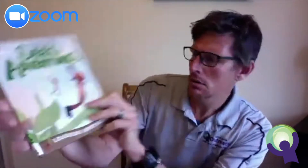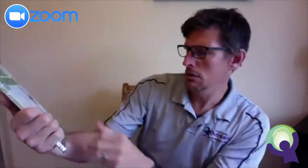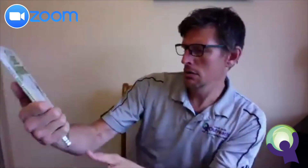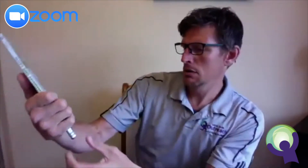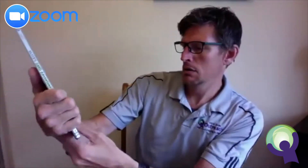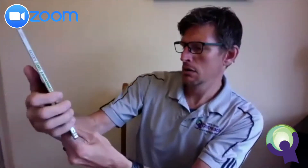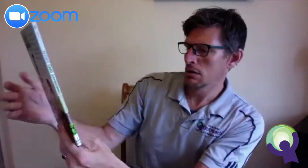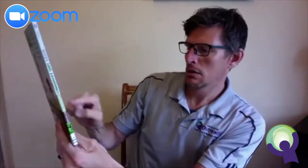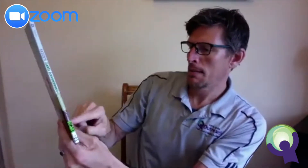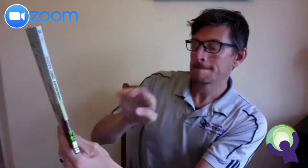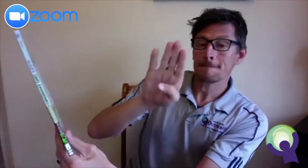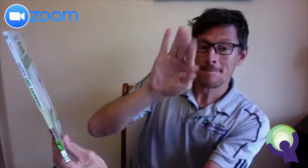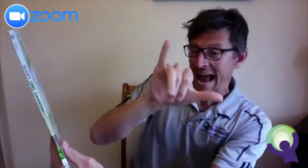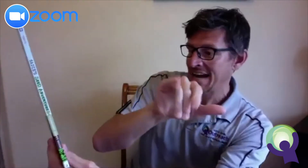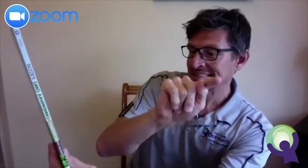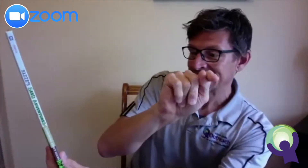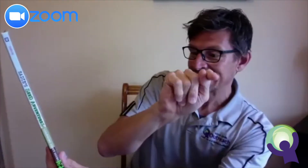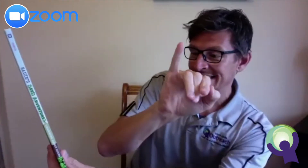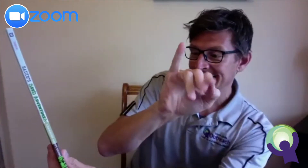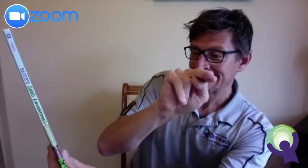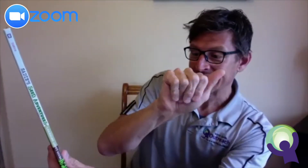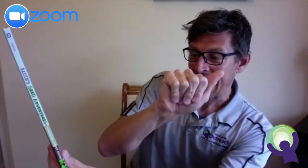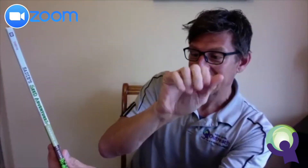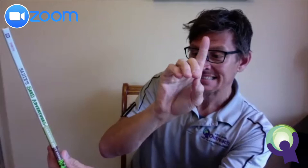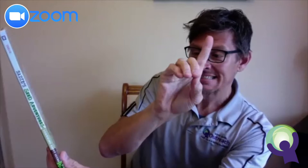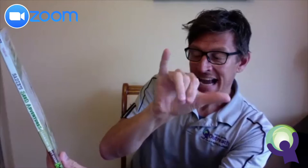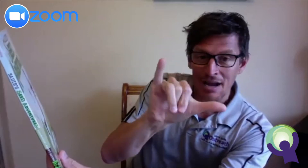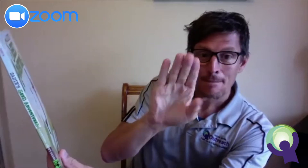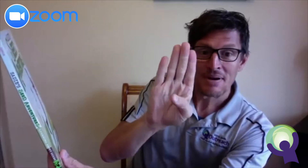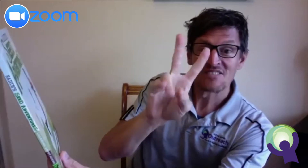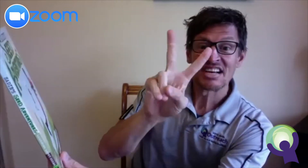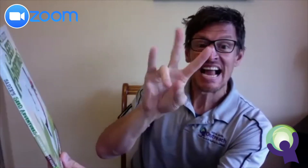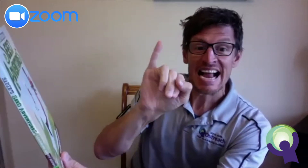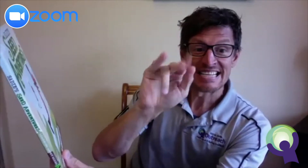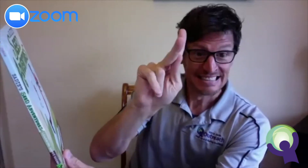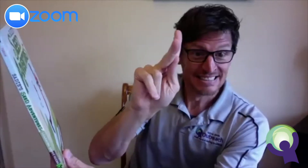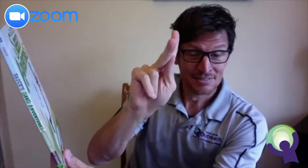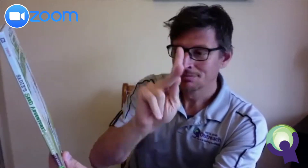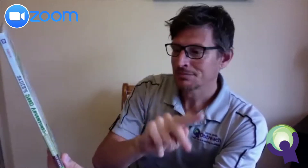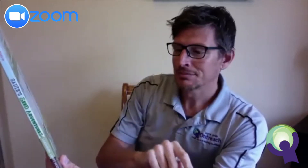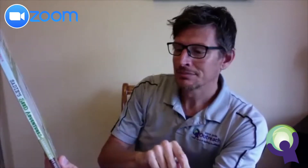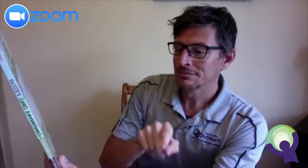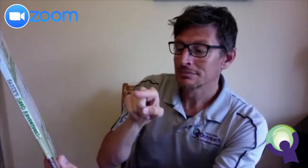wrong splat. Up here a little further. Written by Tina Dybick.